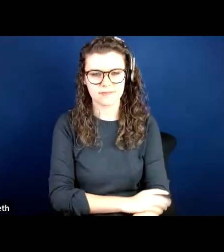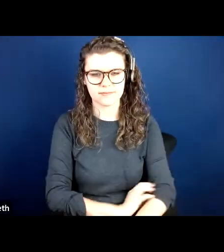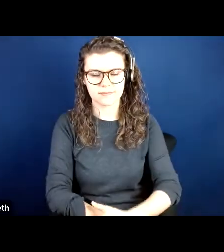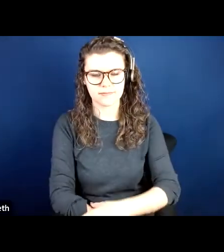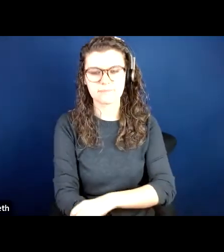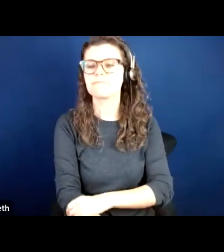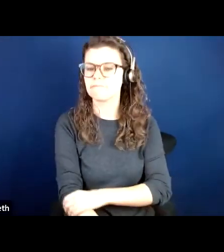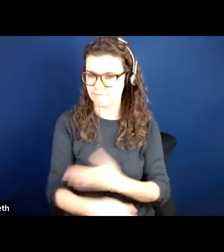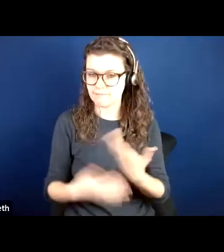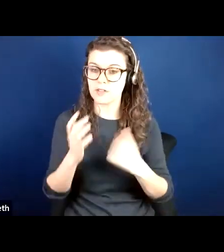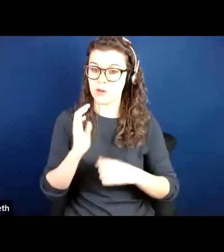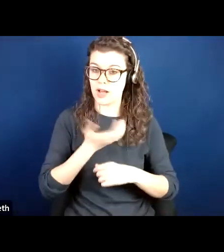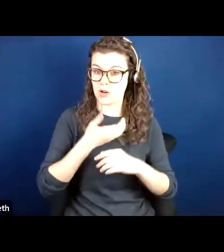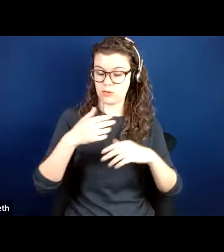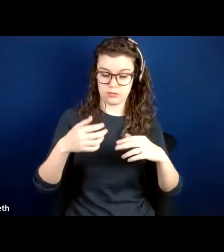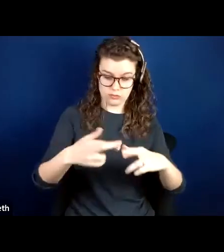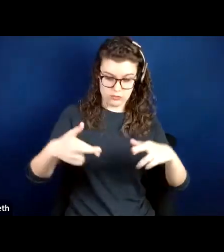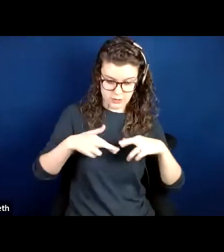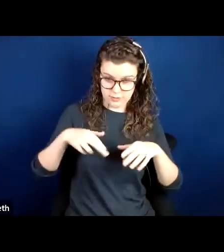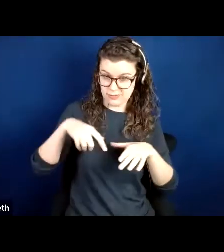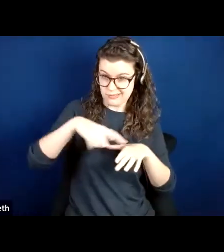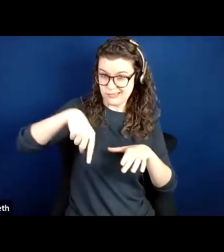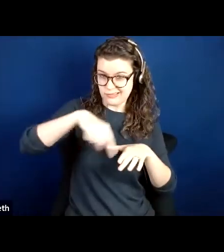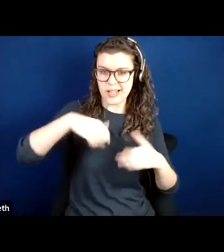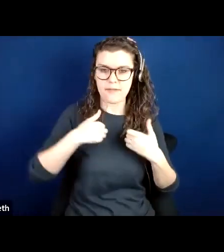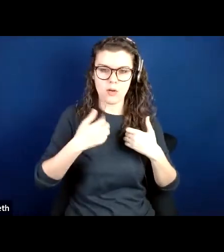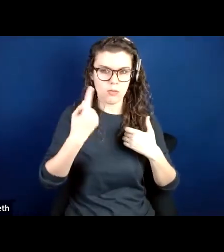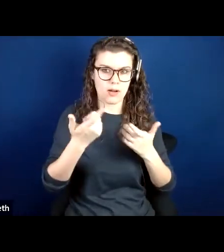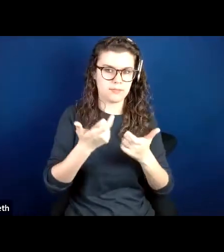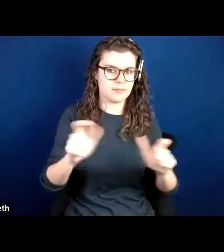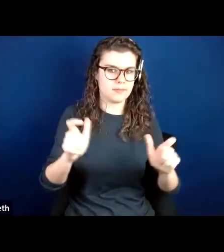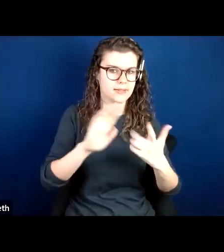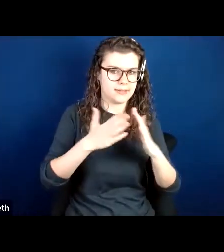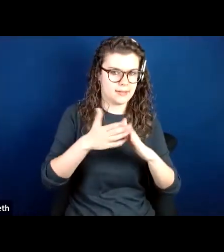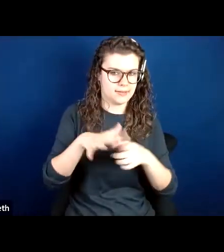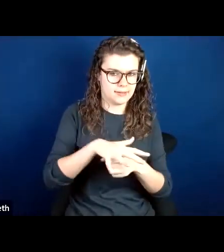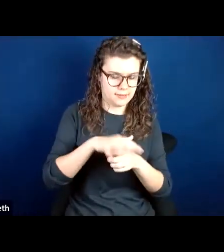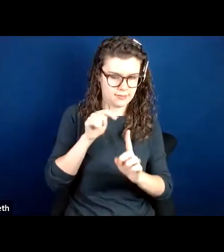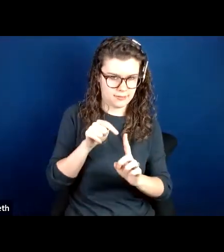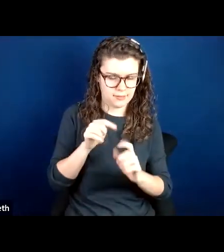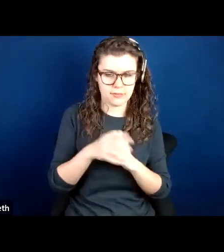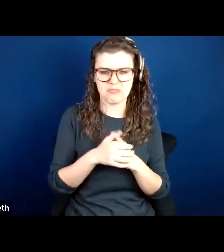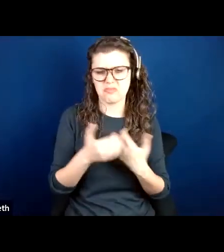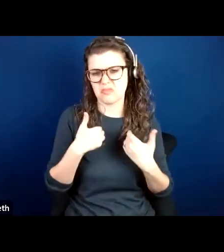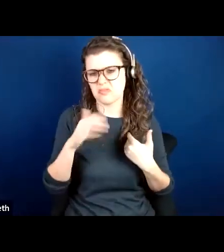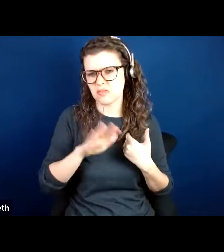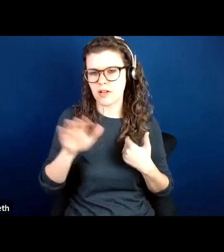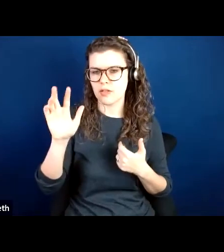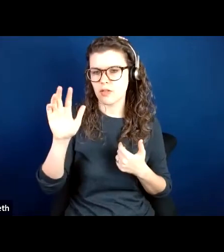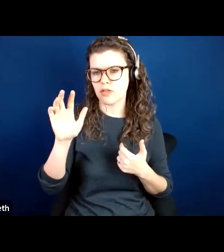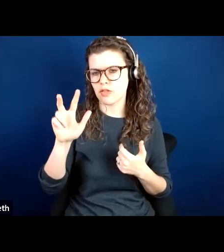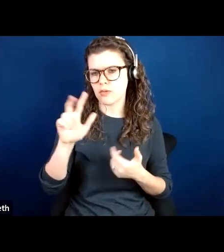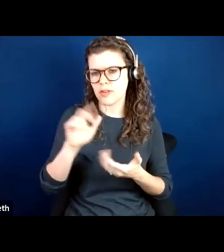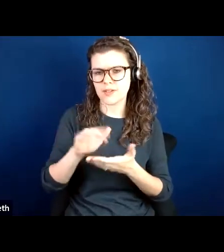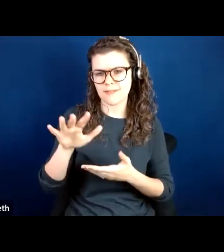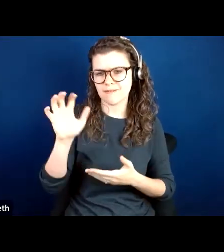So our region has one main urban center that hosts about 35,000